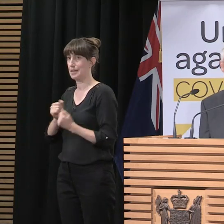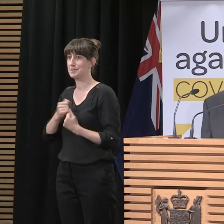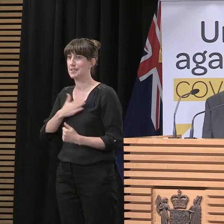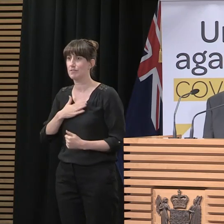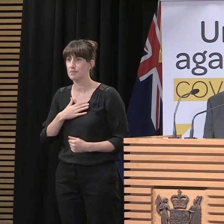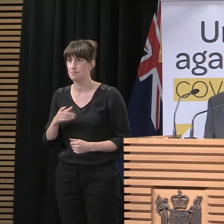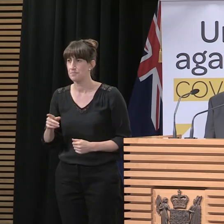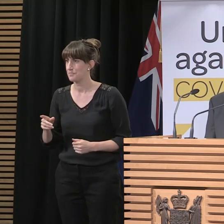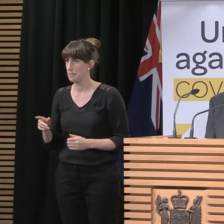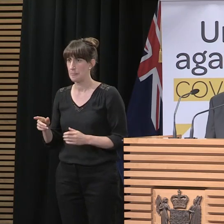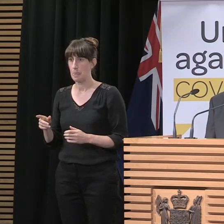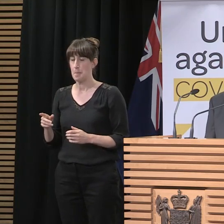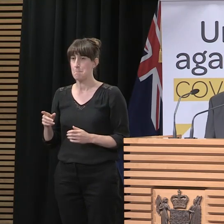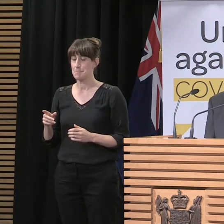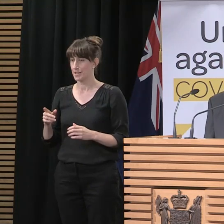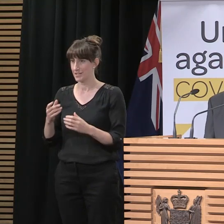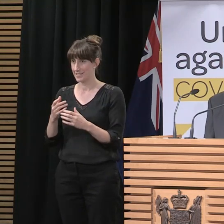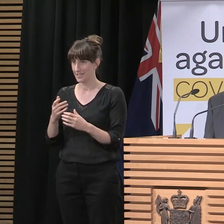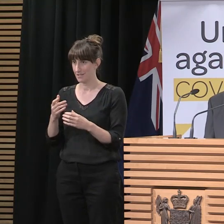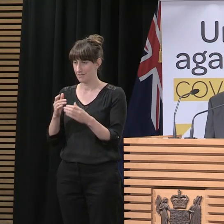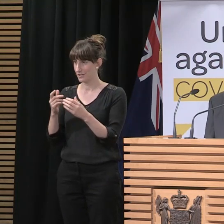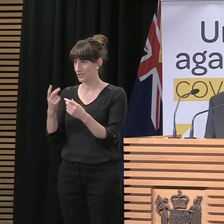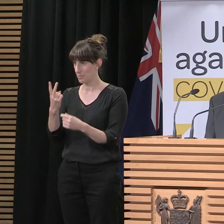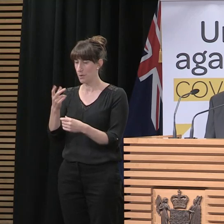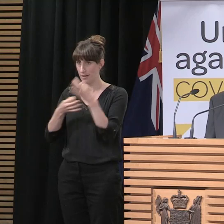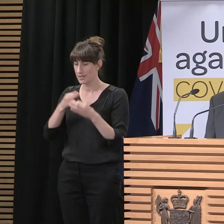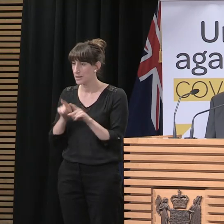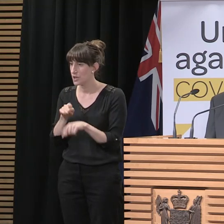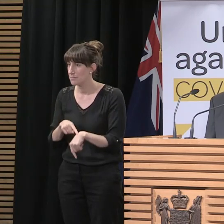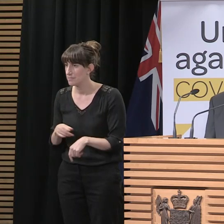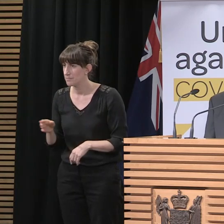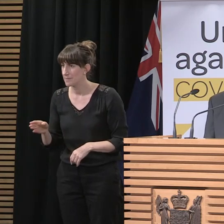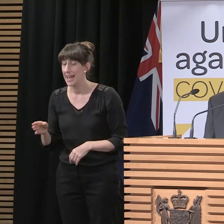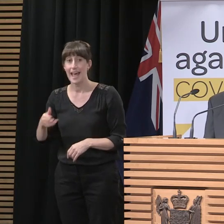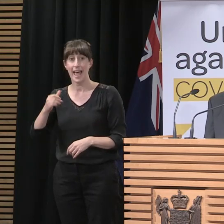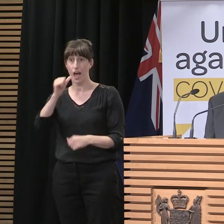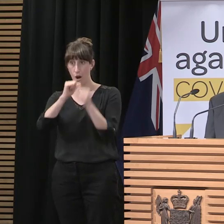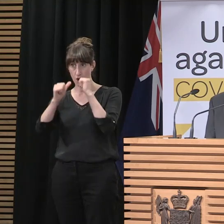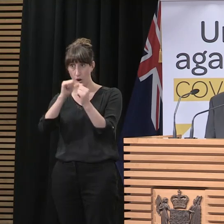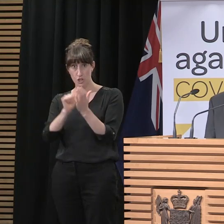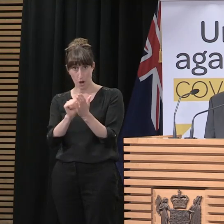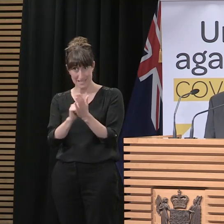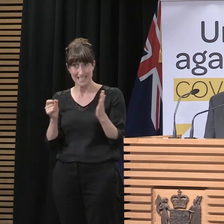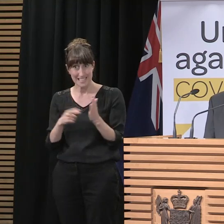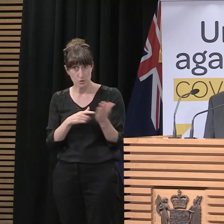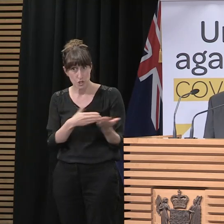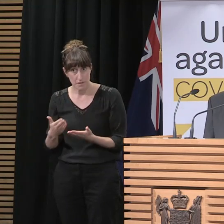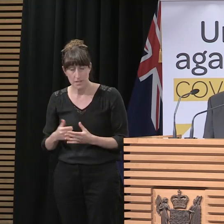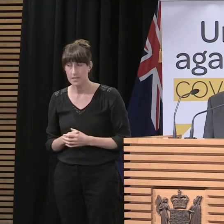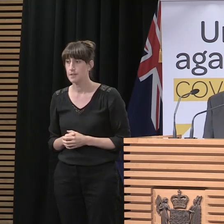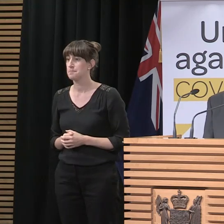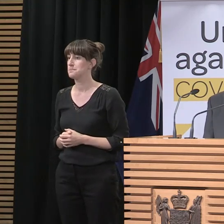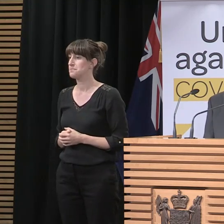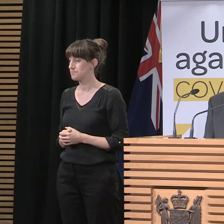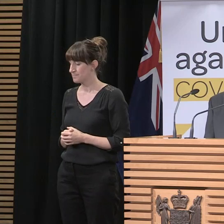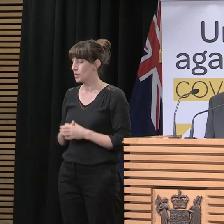liquor stores are an essential service. Sorry. Can you please clarify if liquor stores are an essential service? We're very aware of the issues that are raised by that question, and we're